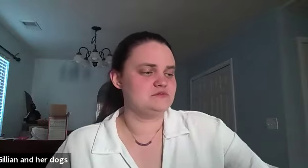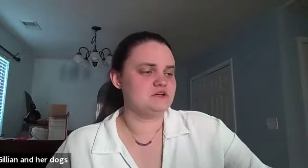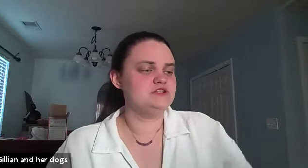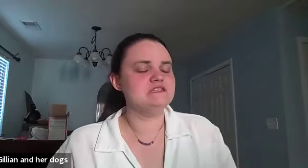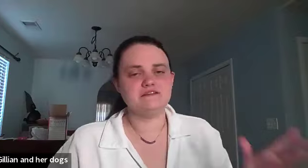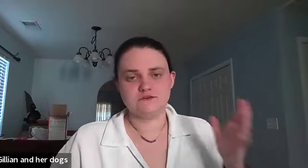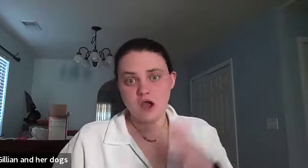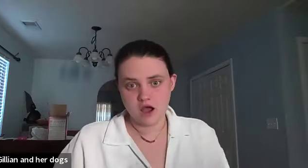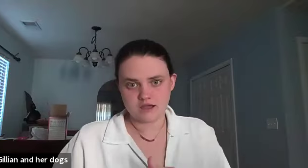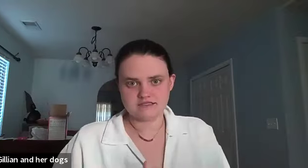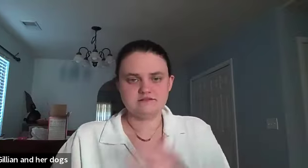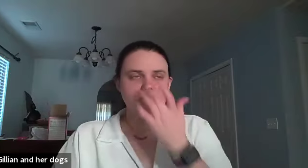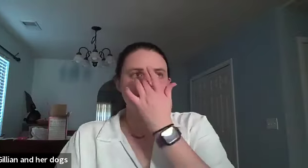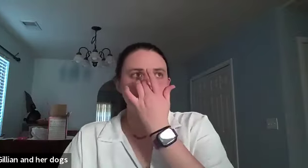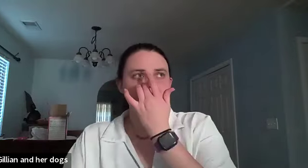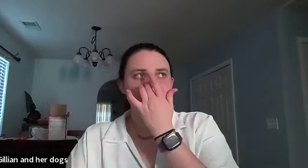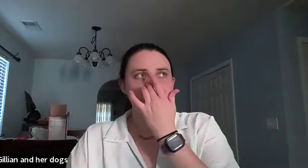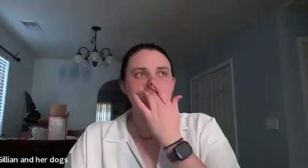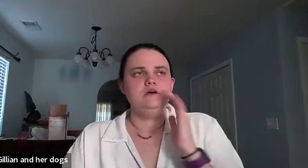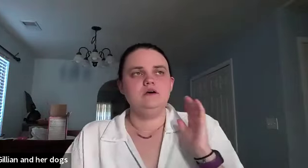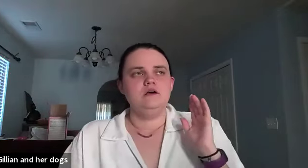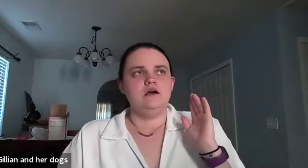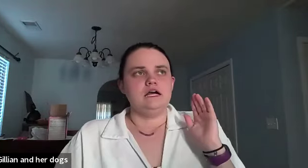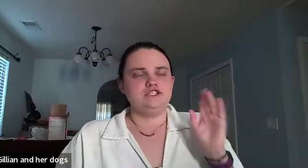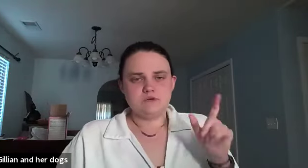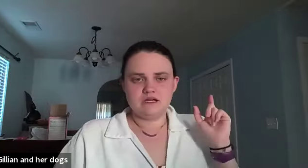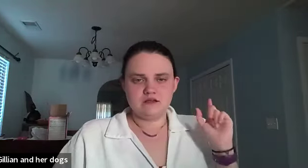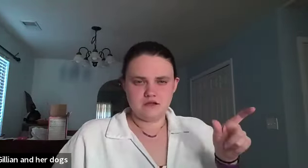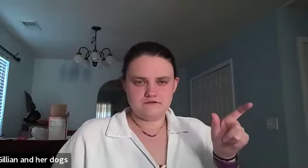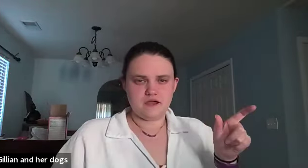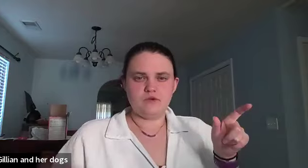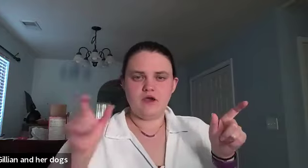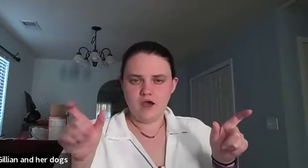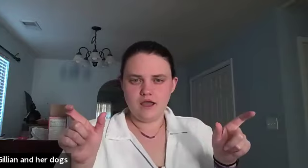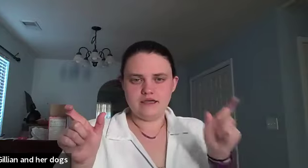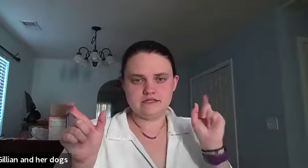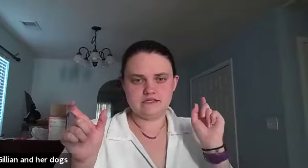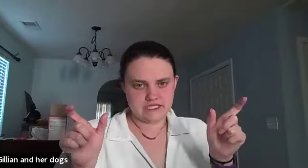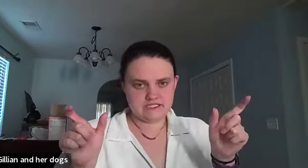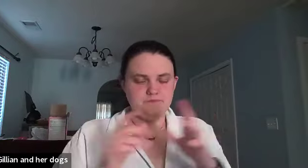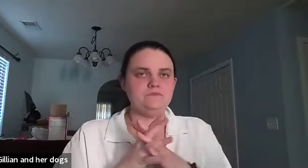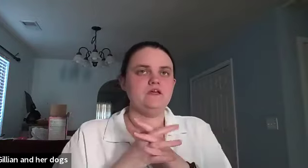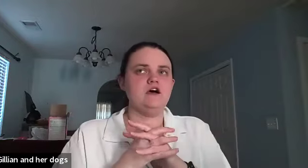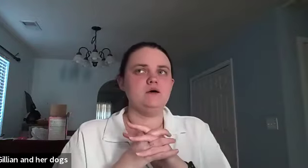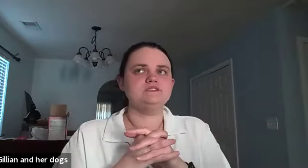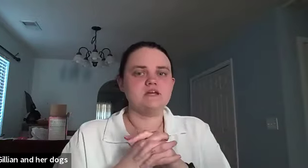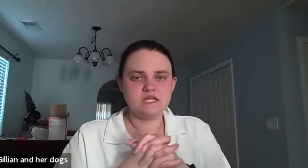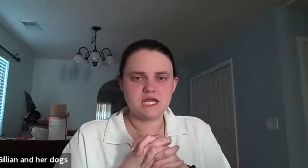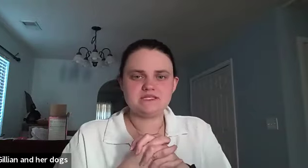is we're going to do the sign for hot. Now, I do want to clarify with hot and spicy. Sometimes